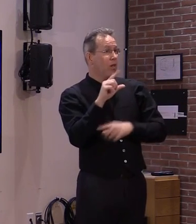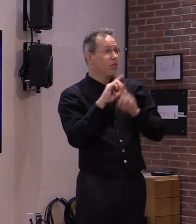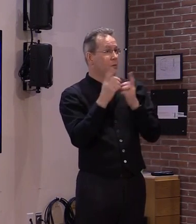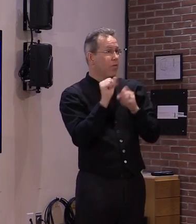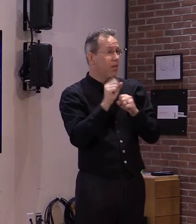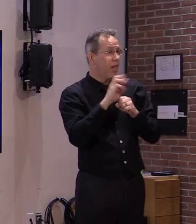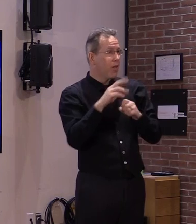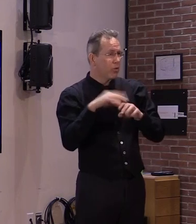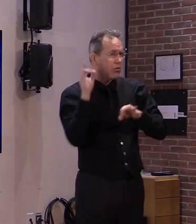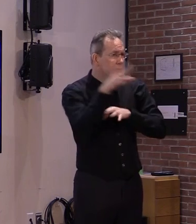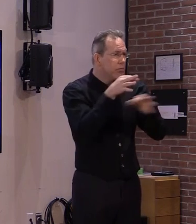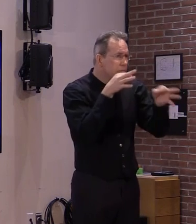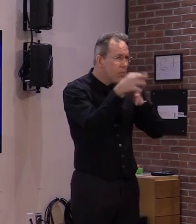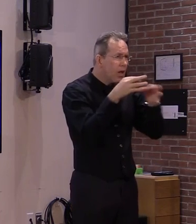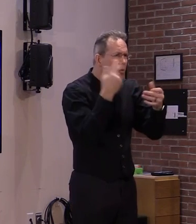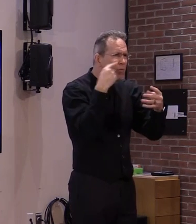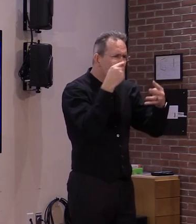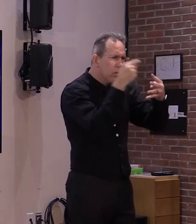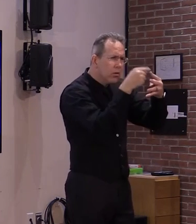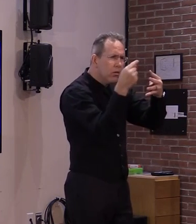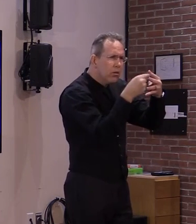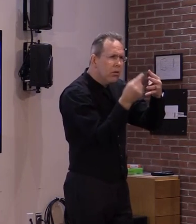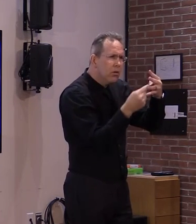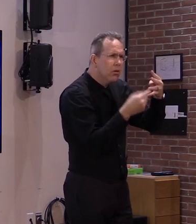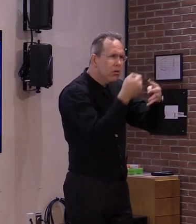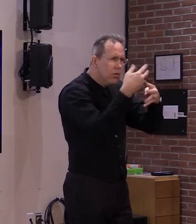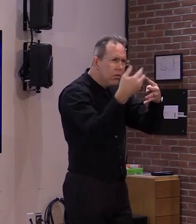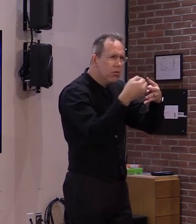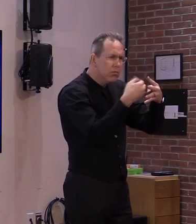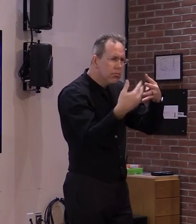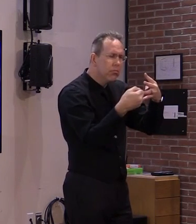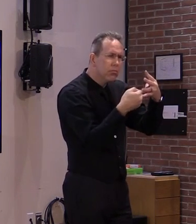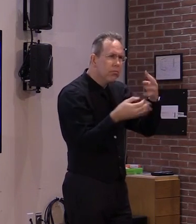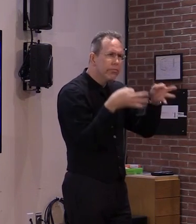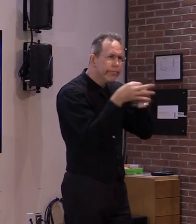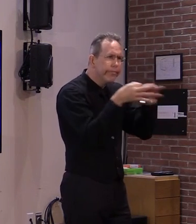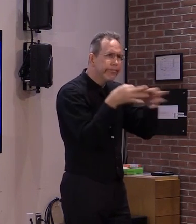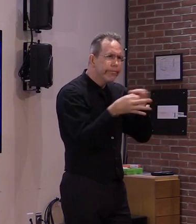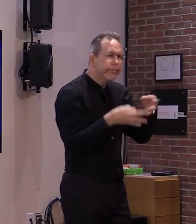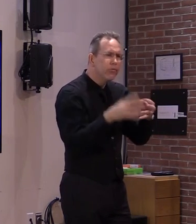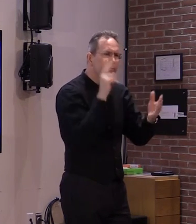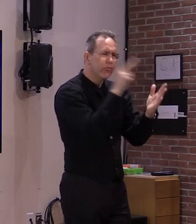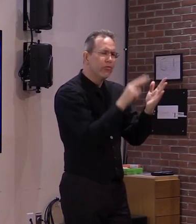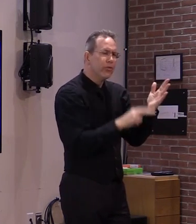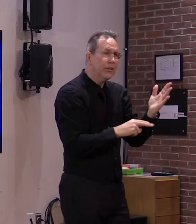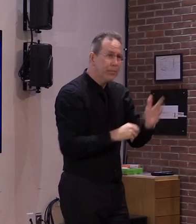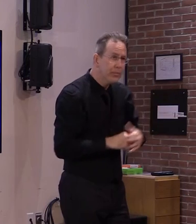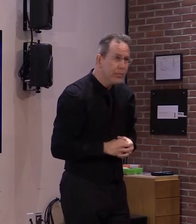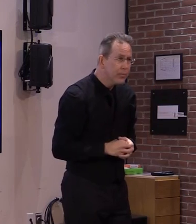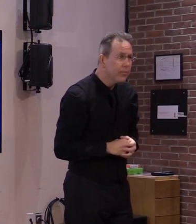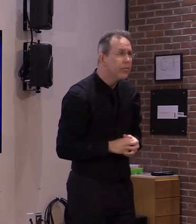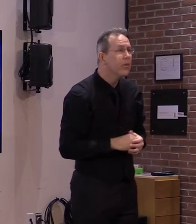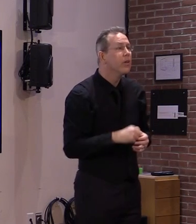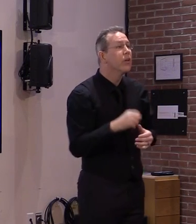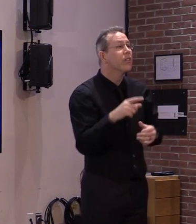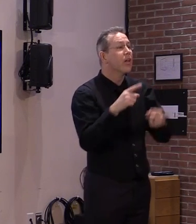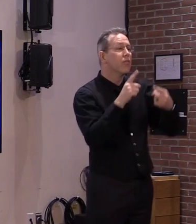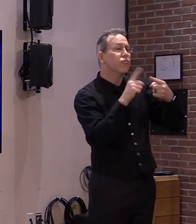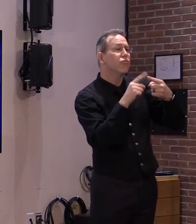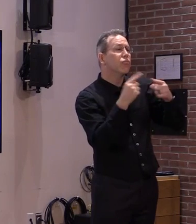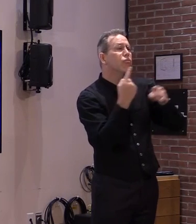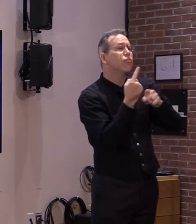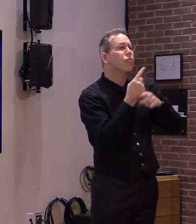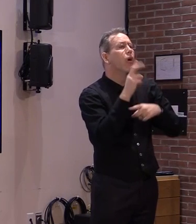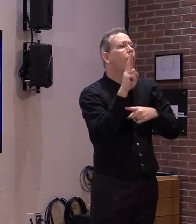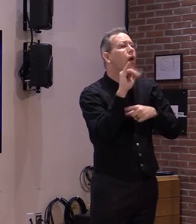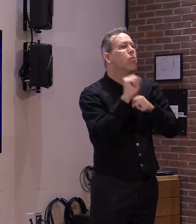1099 benefit program. Beyond the 2 base programs of regular unemployment insurance and pandemic unemployment assistance, claimants